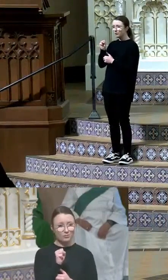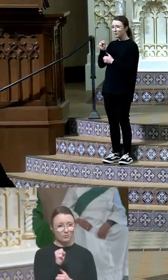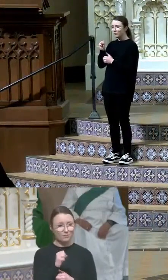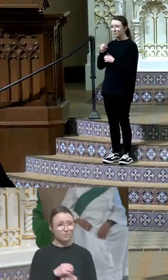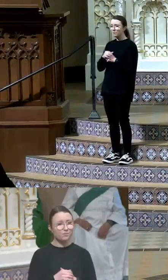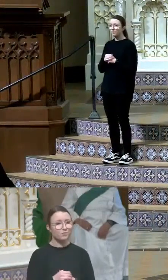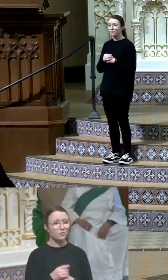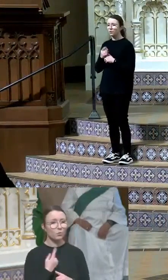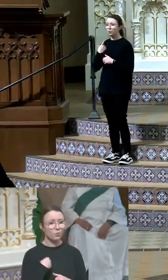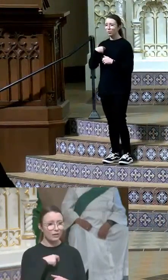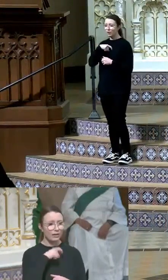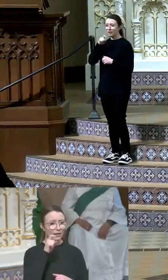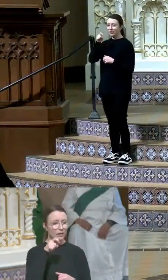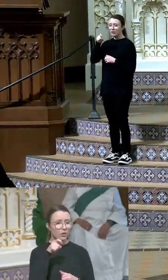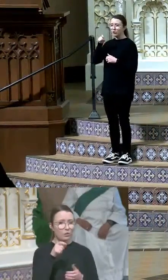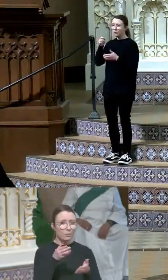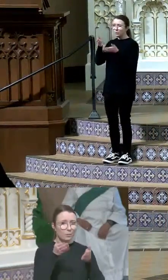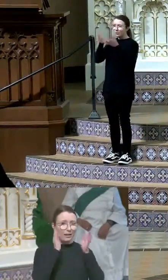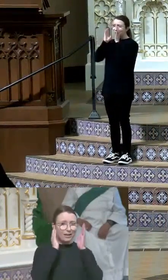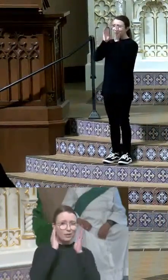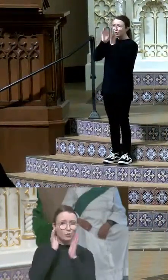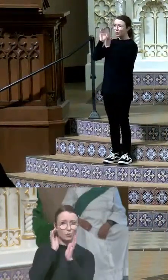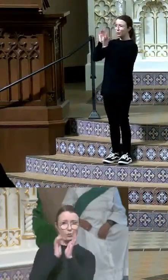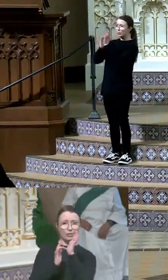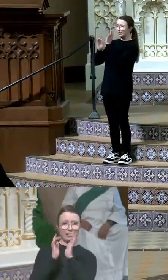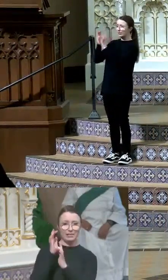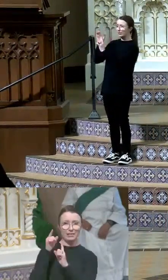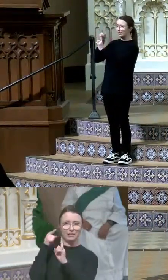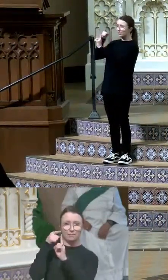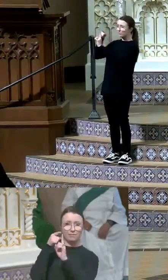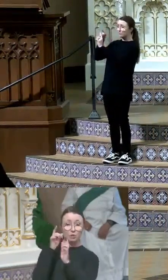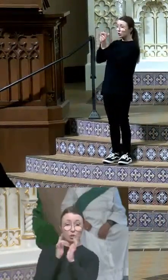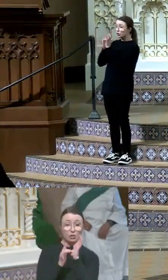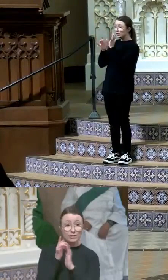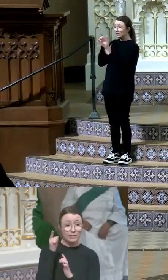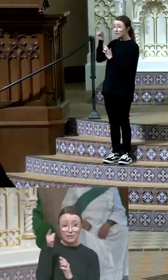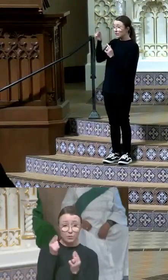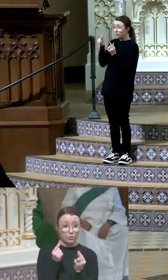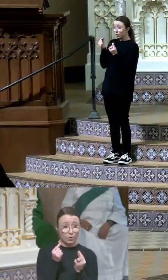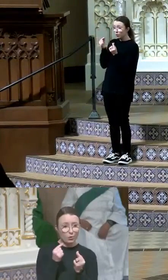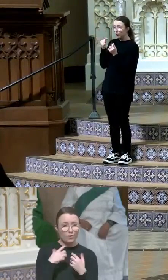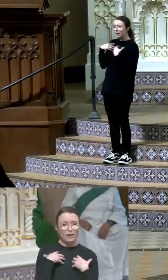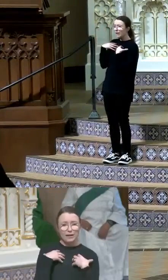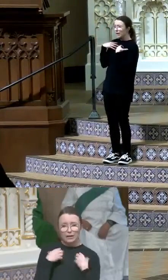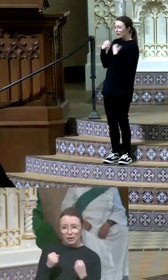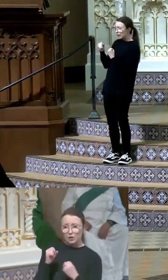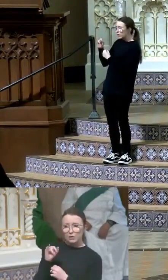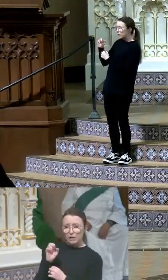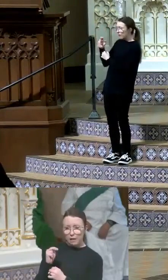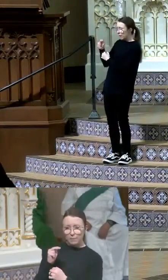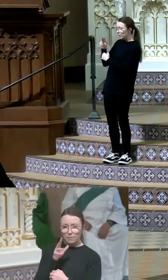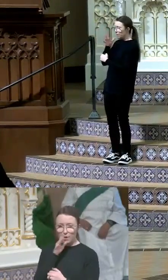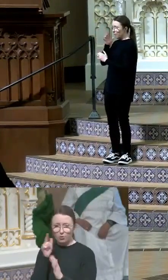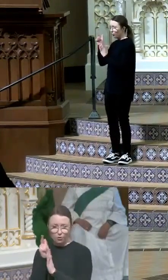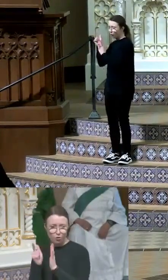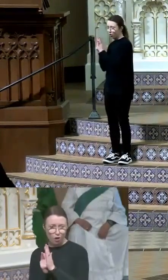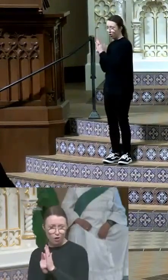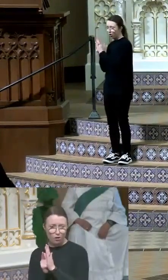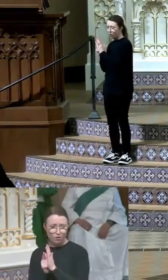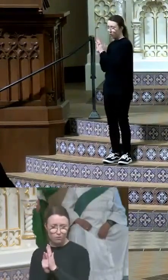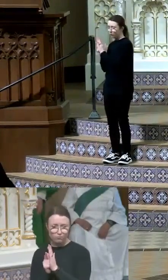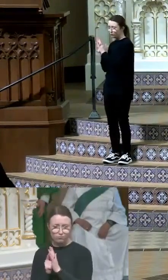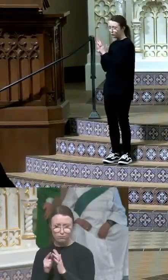the playbook of Jesus who heals Simon's mother-in-law. Three things that we might want to enact